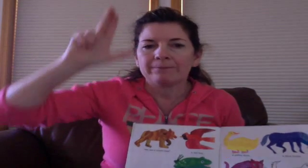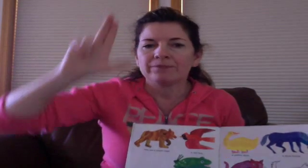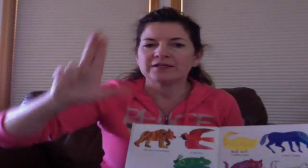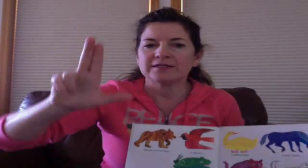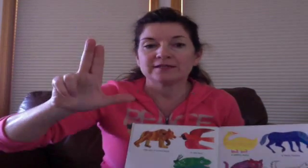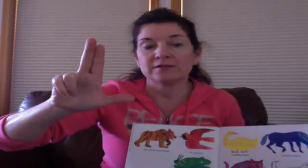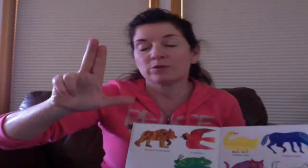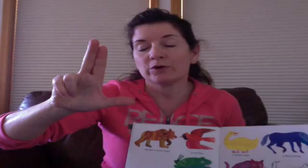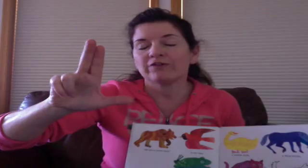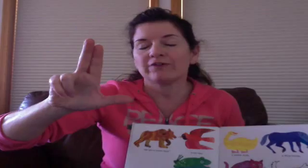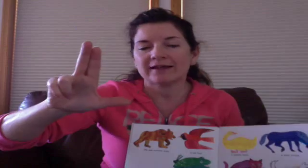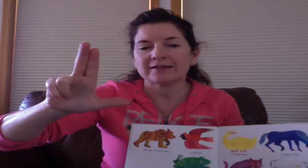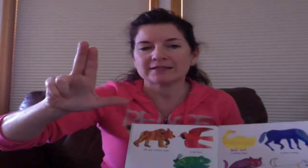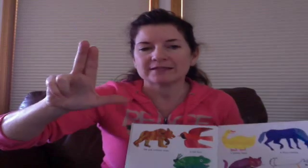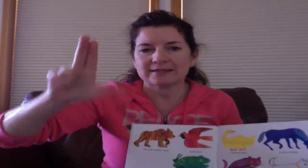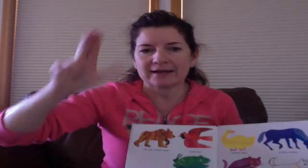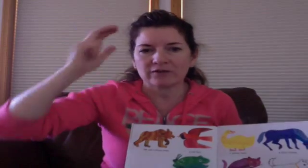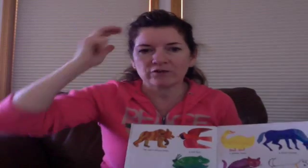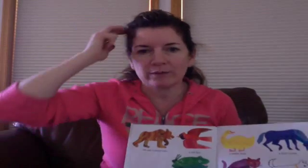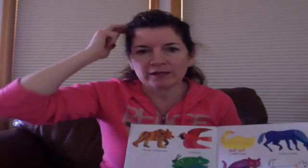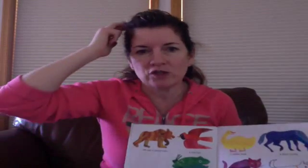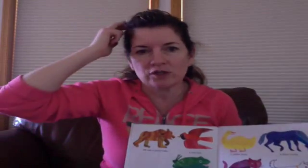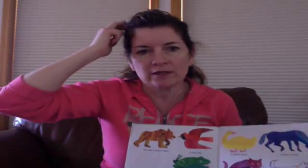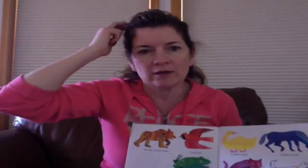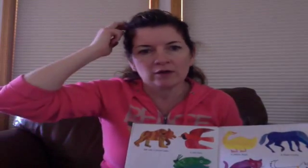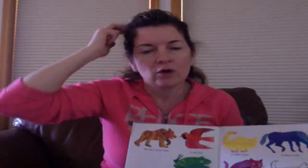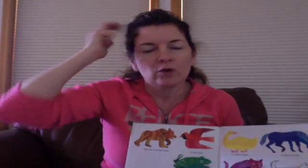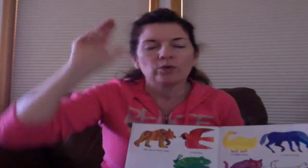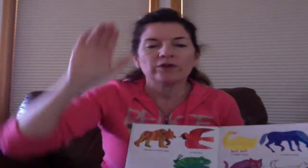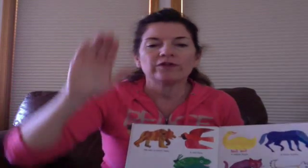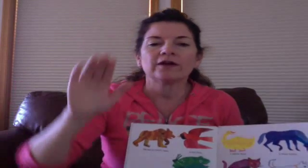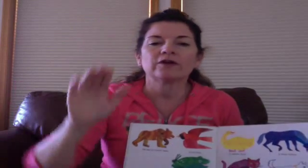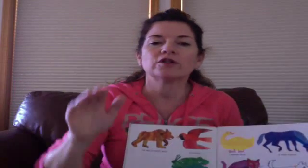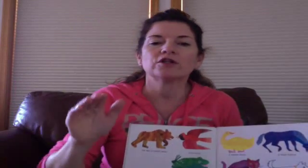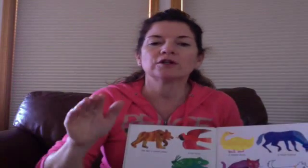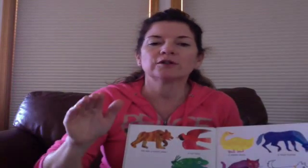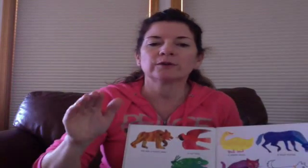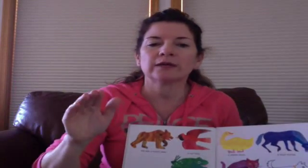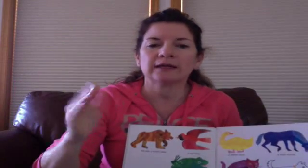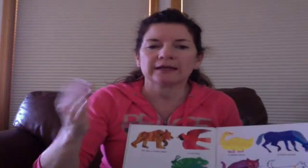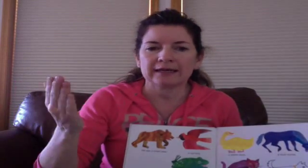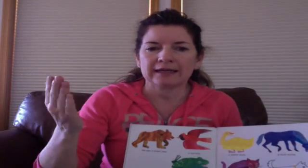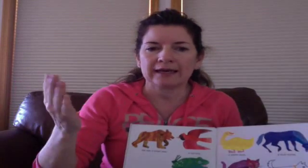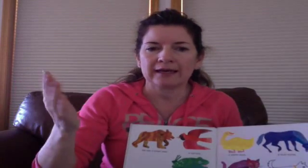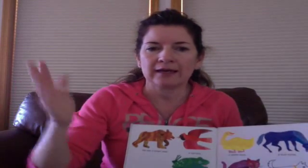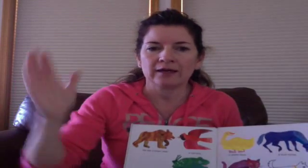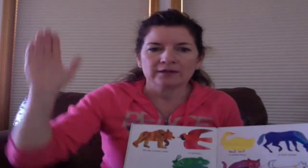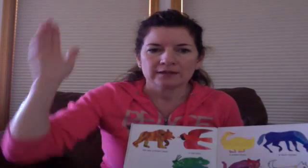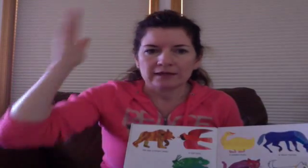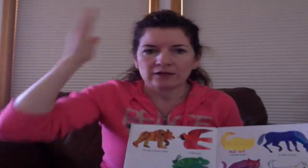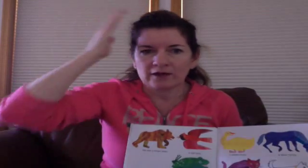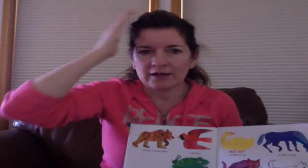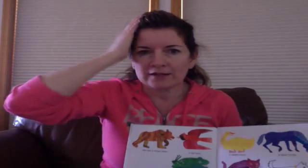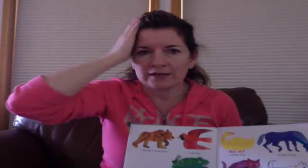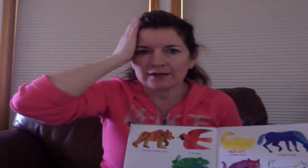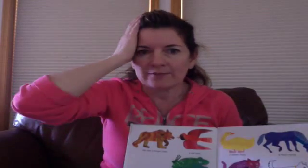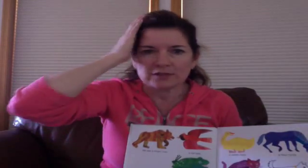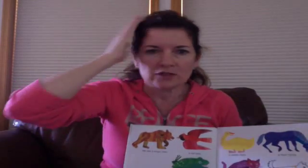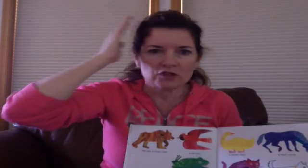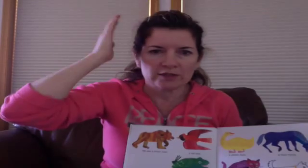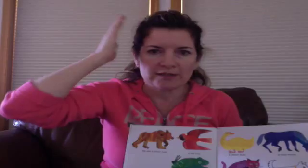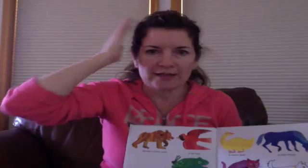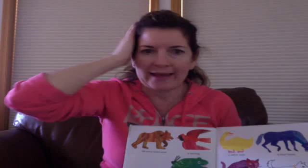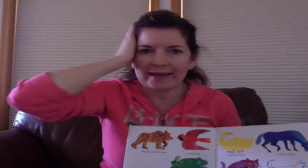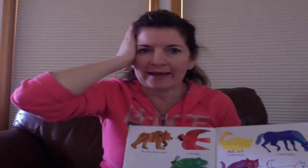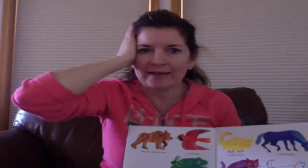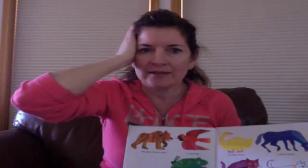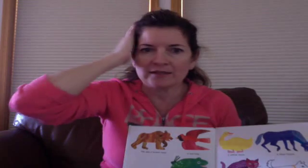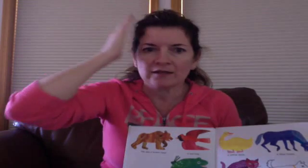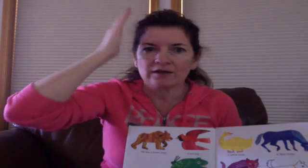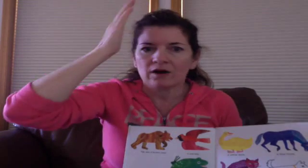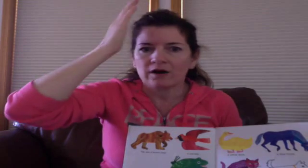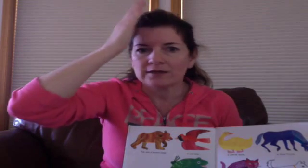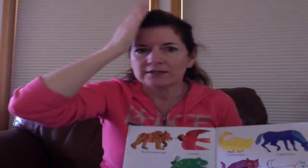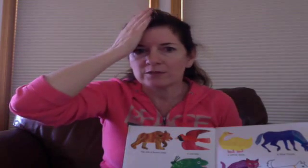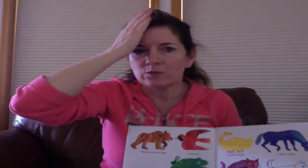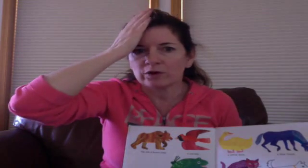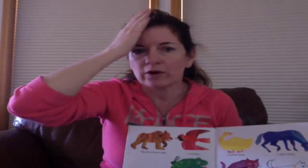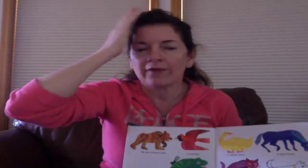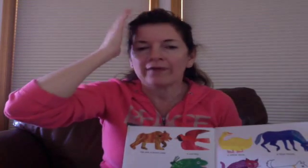This is a more advanced sign formation. With younger children, again, a lot of times it's just the hand somewhere on the